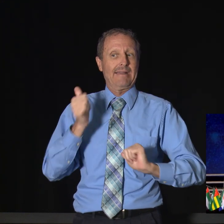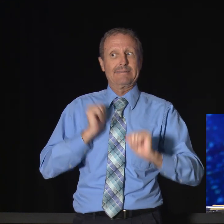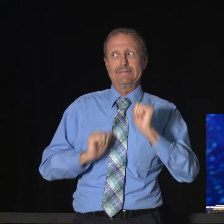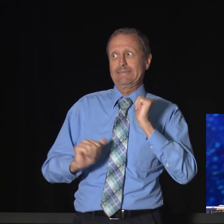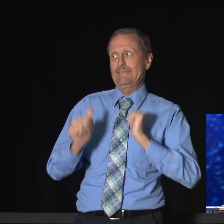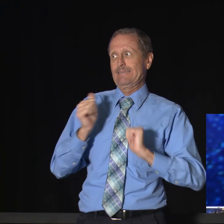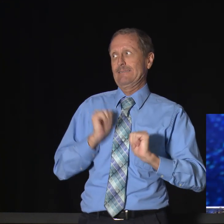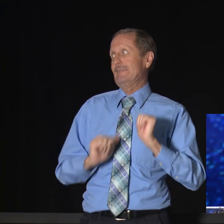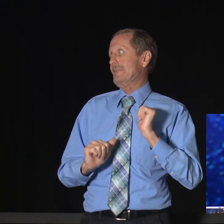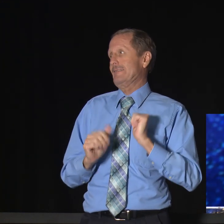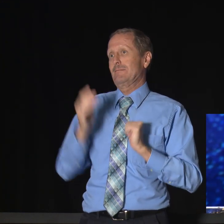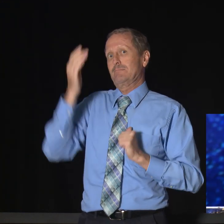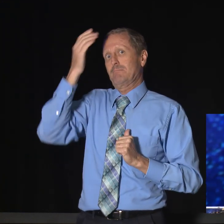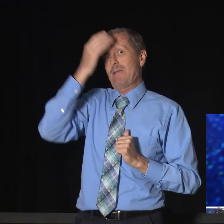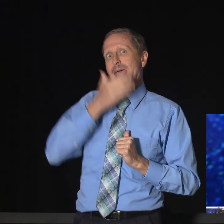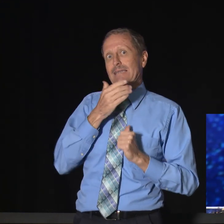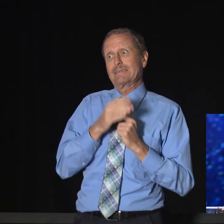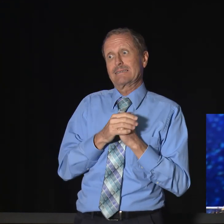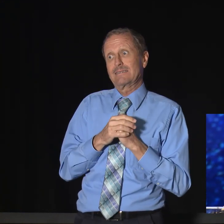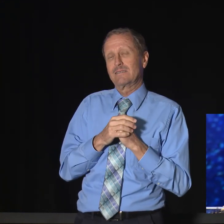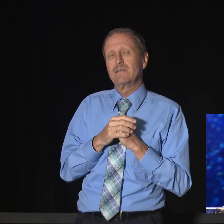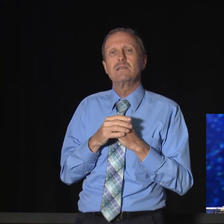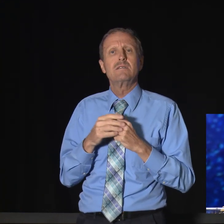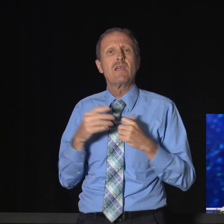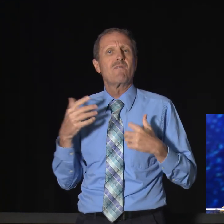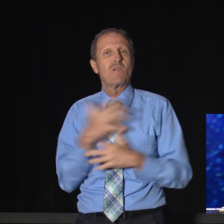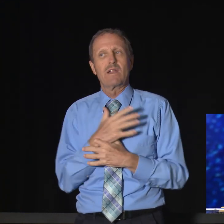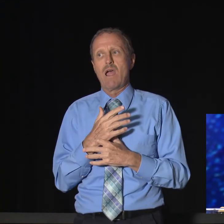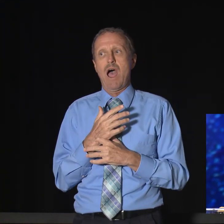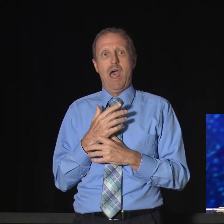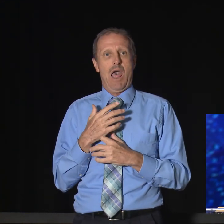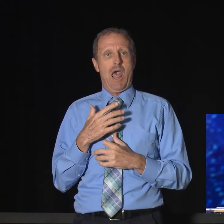because you're afraid that you will lose your community.